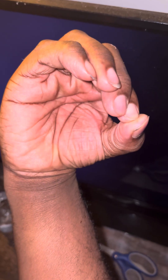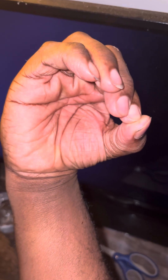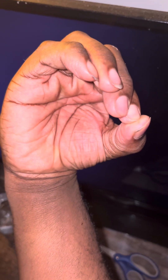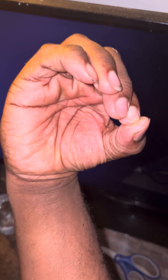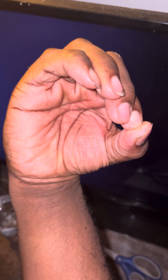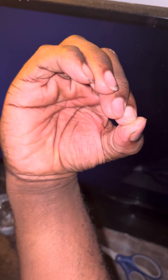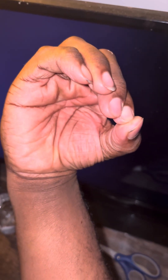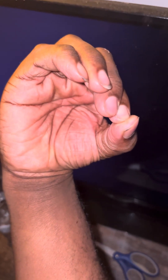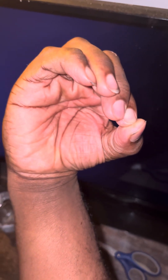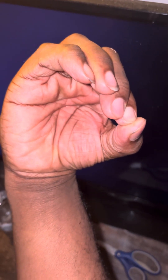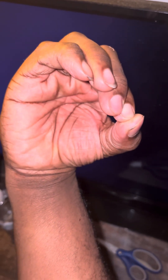O,